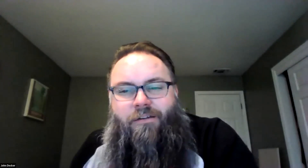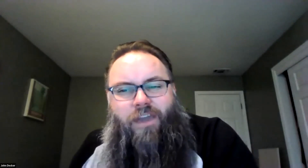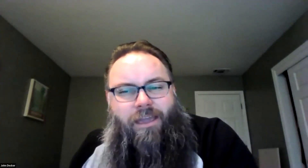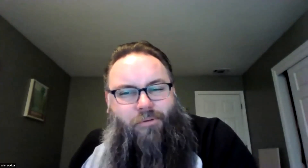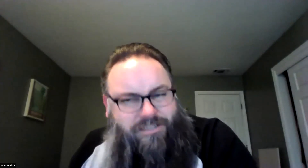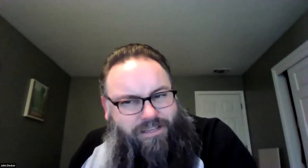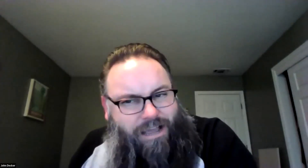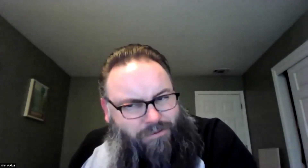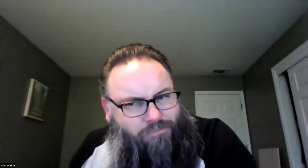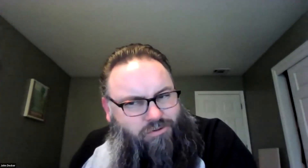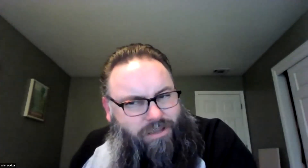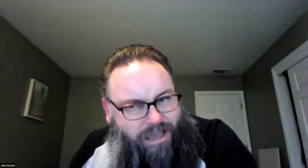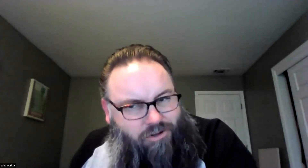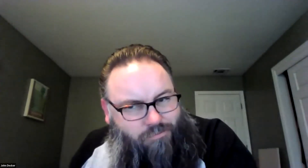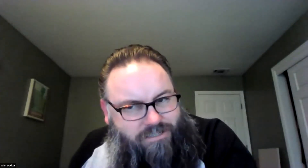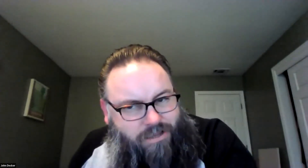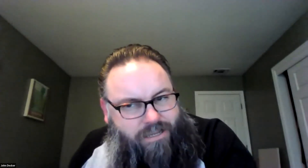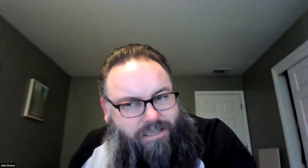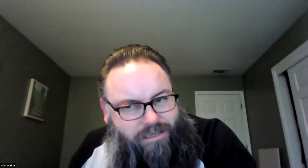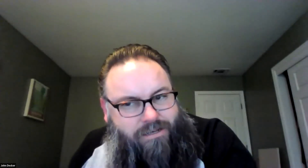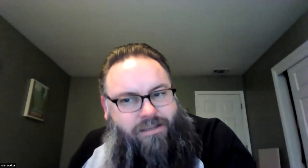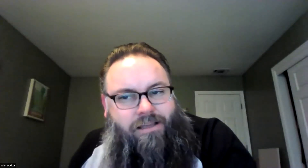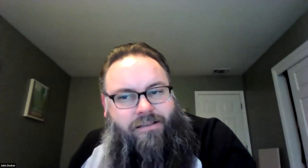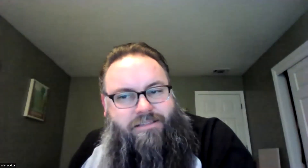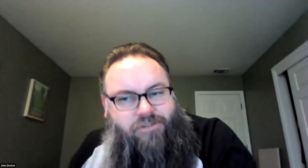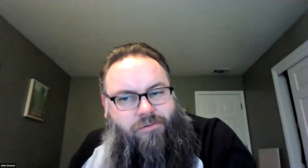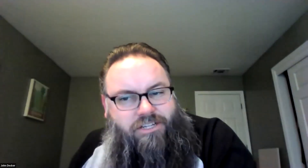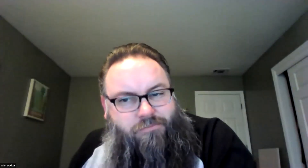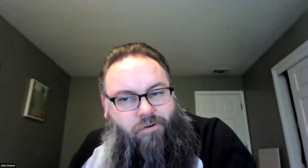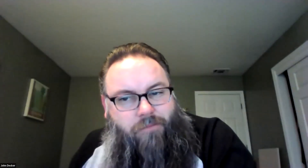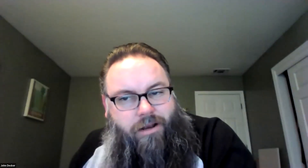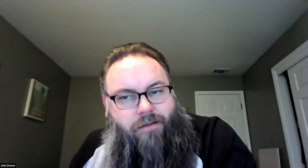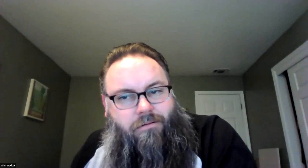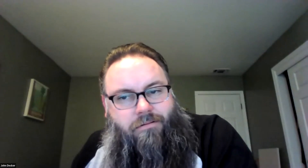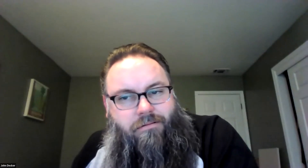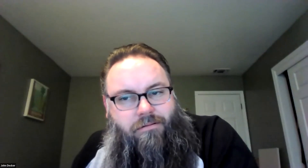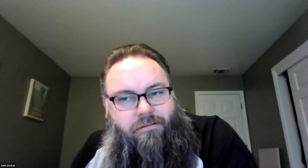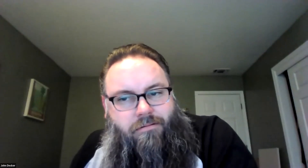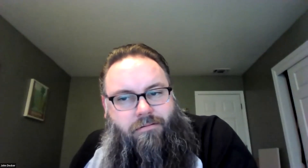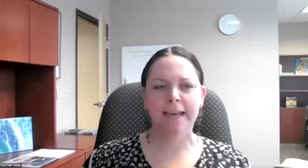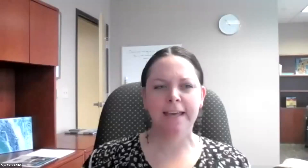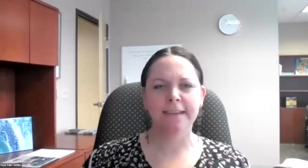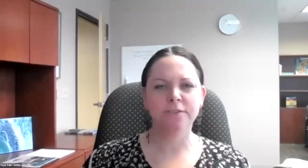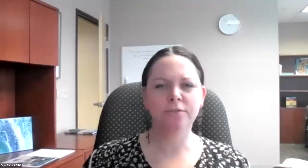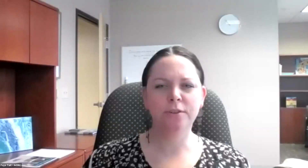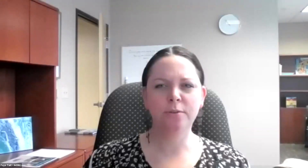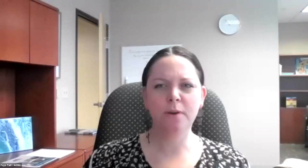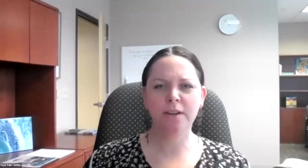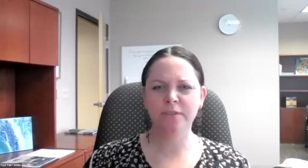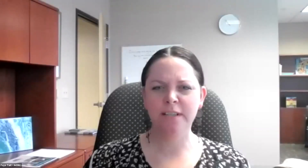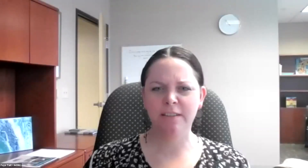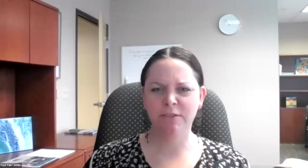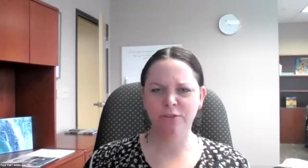participants. And Faye, approximately how many people do we have that are participating in self-determination program right now? I think it's